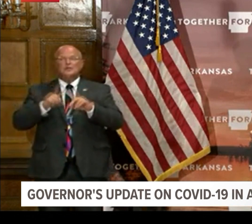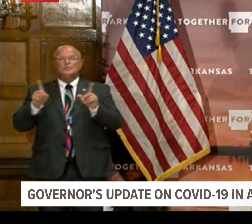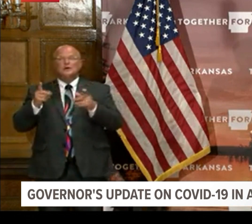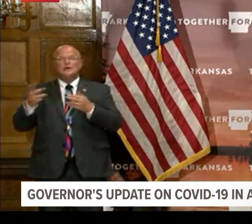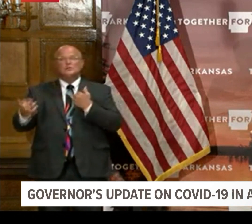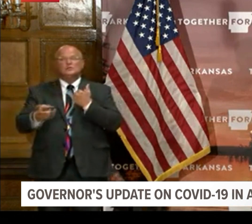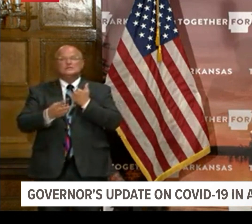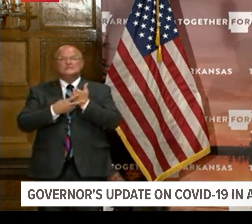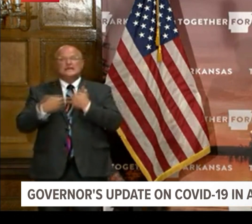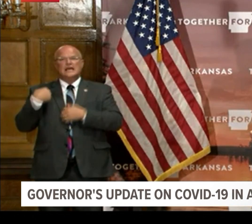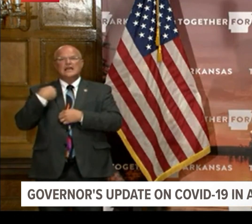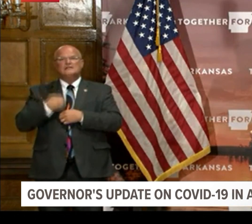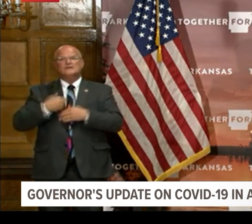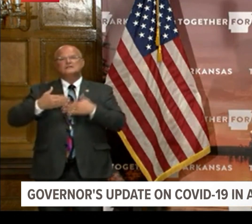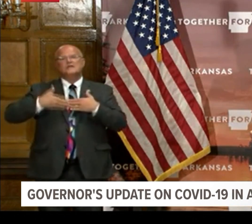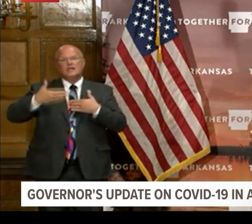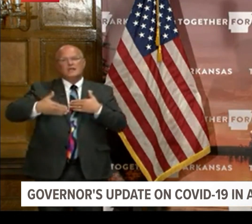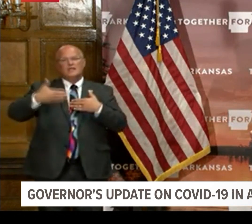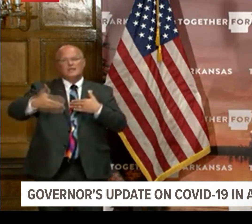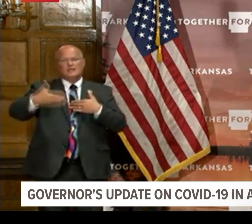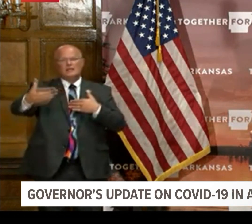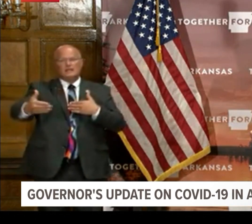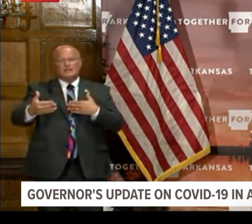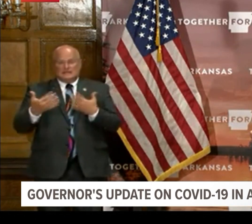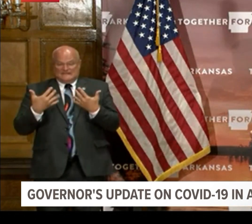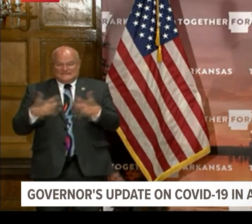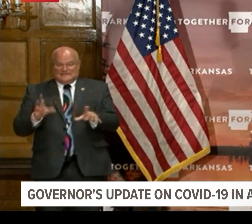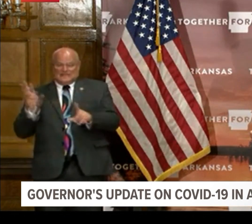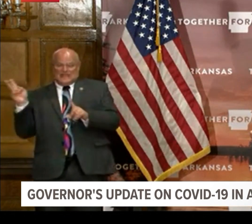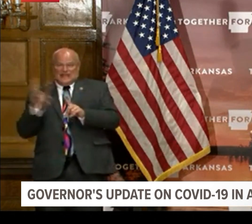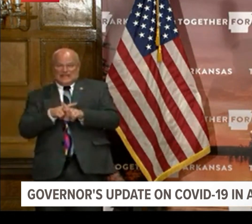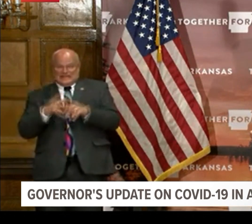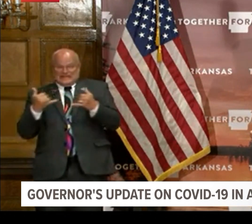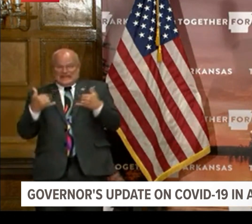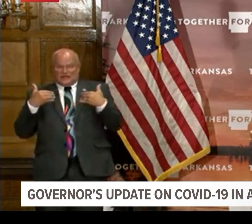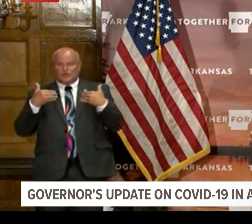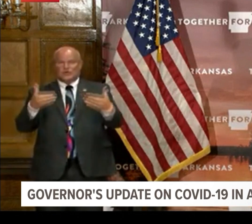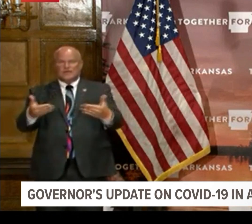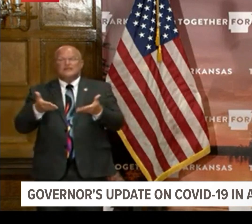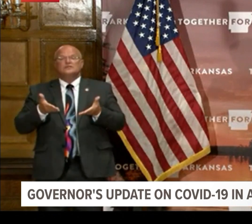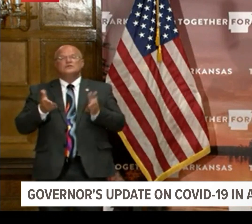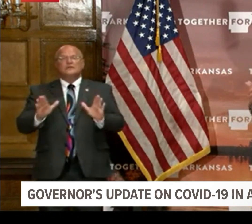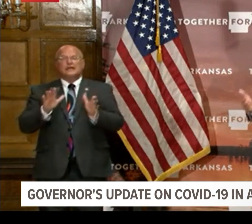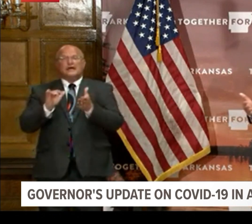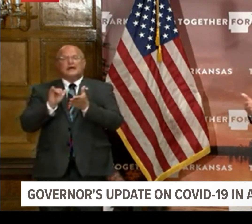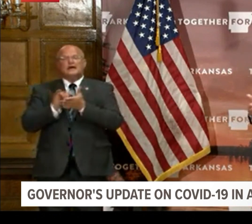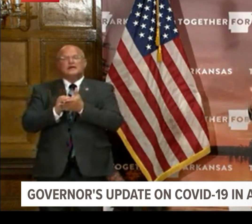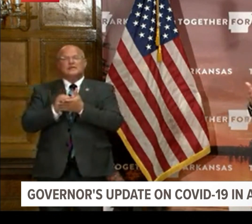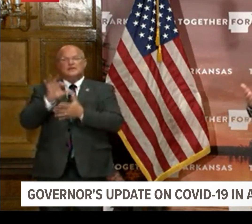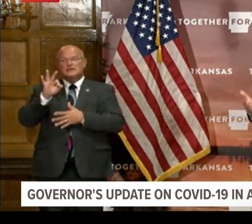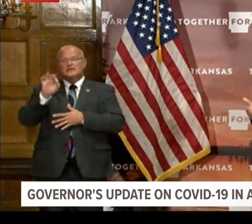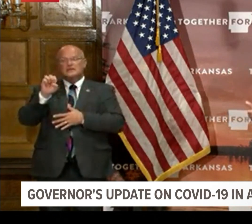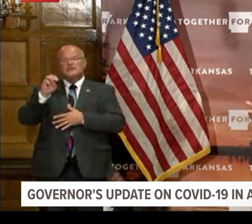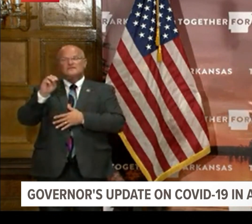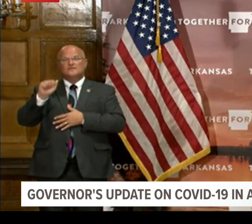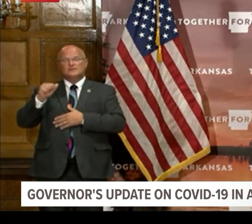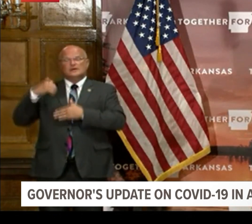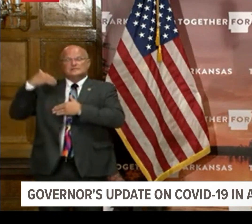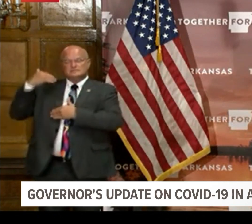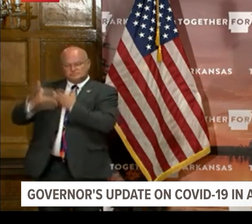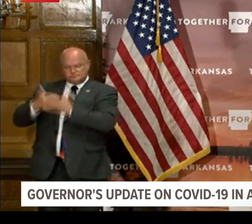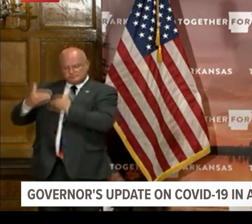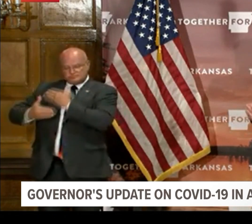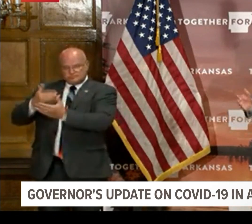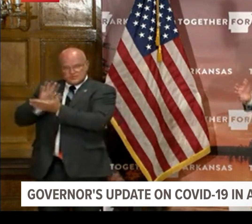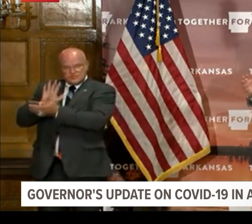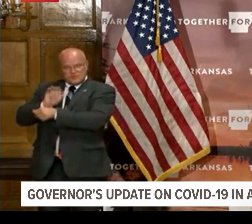save us days and days if we go ahead and get that application in to allow the FEMA to start processing